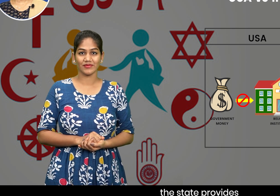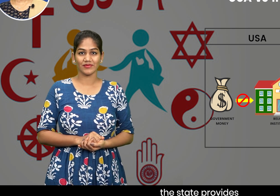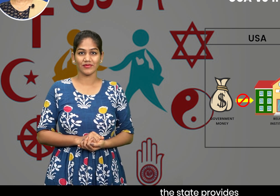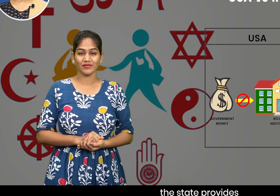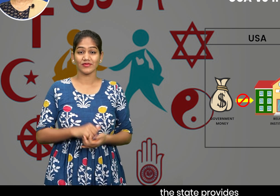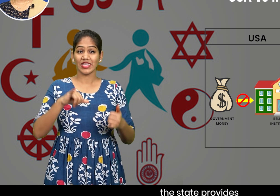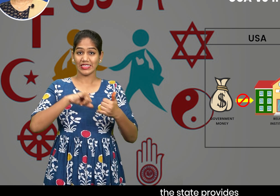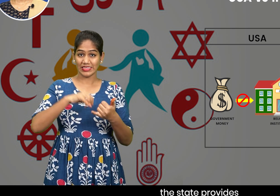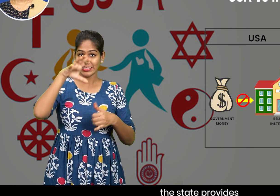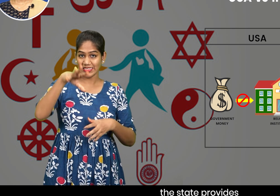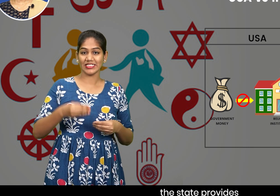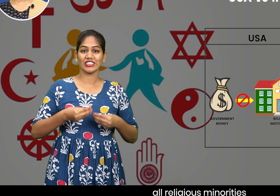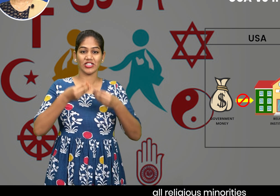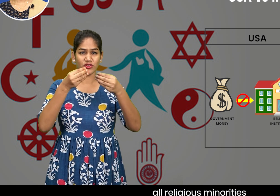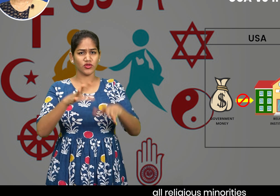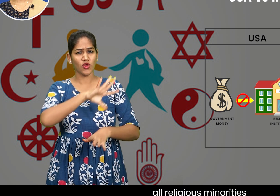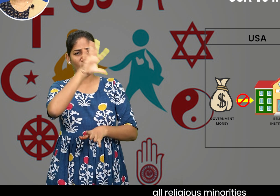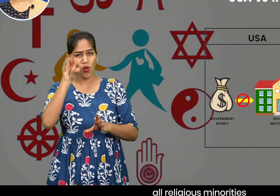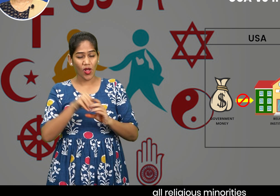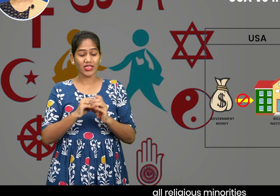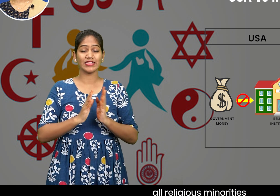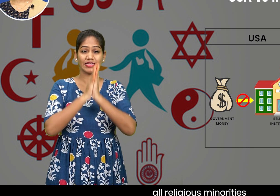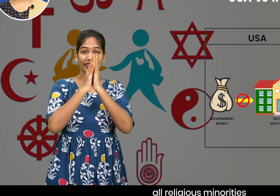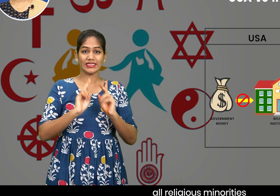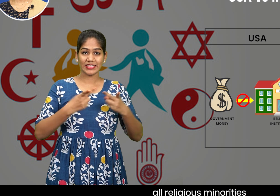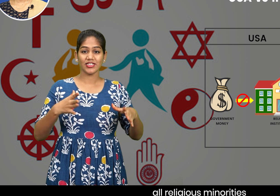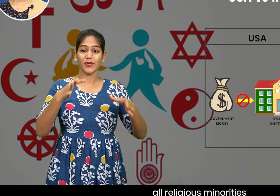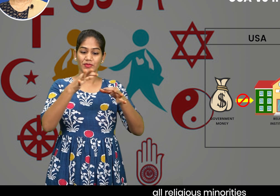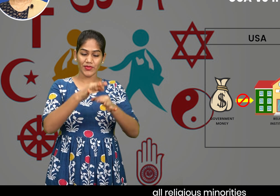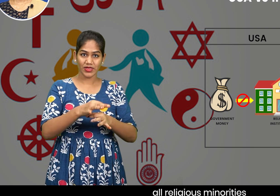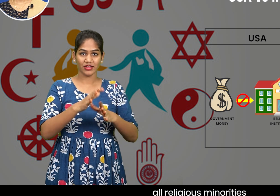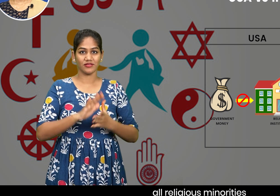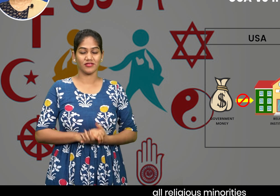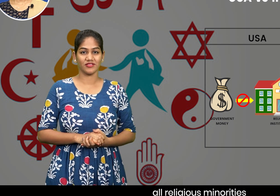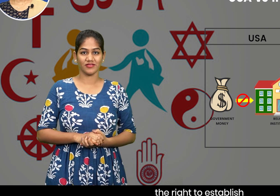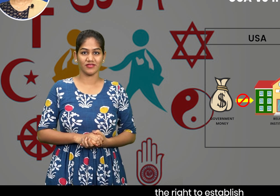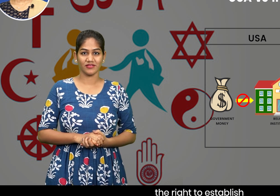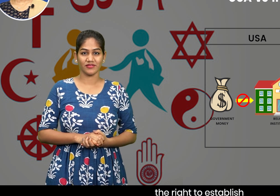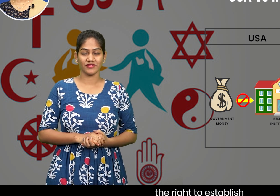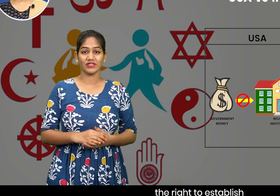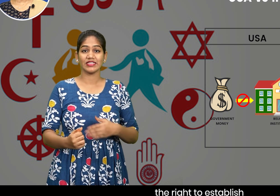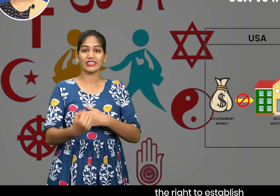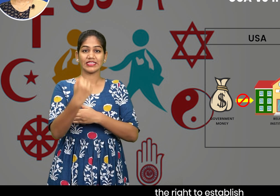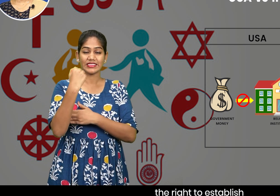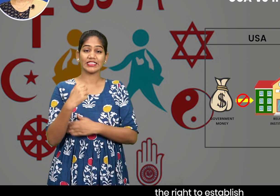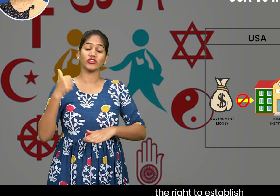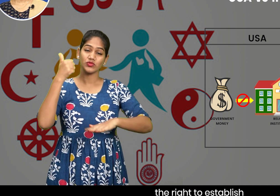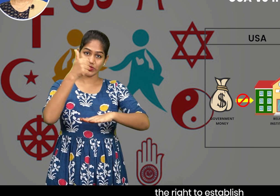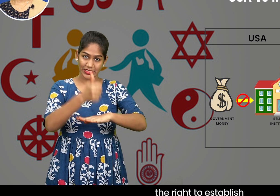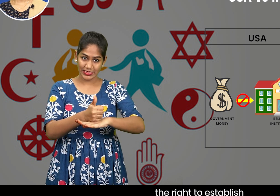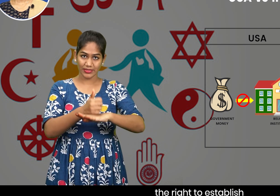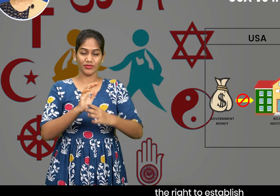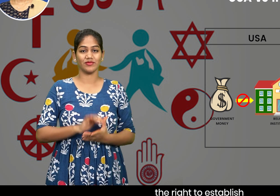the state provides all religious minorities the right to establish